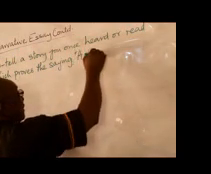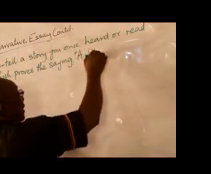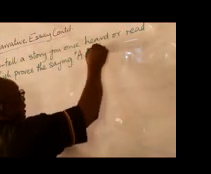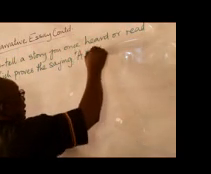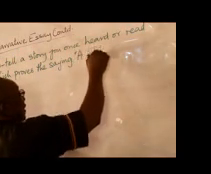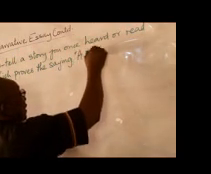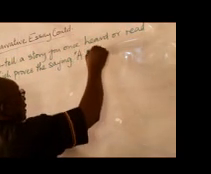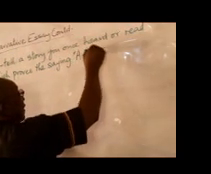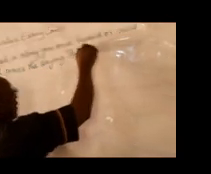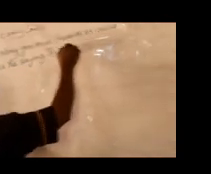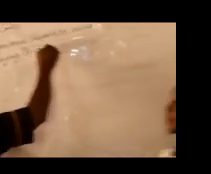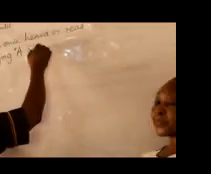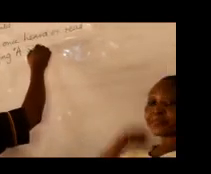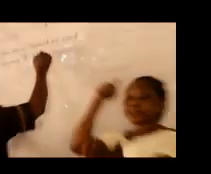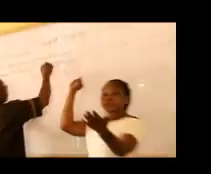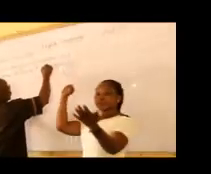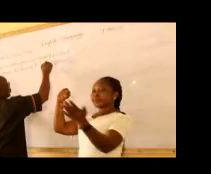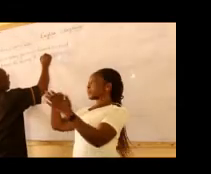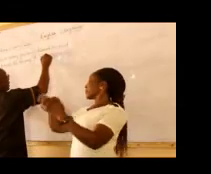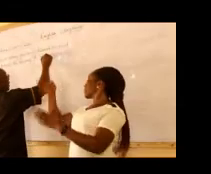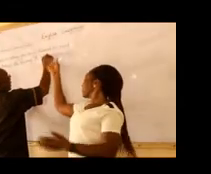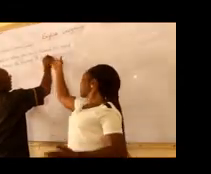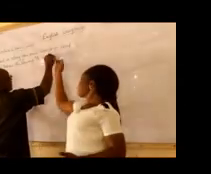this is